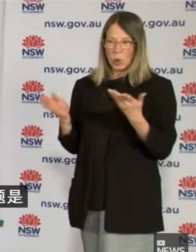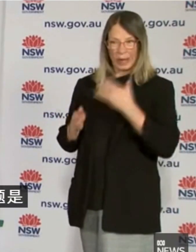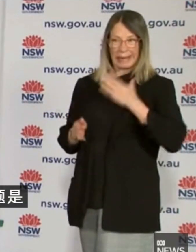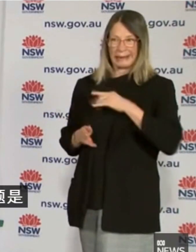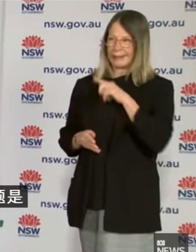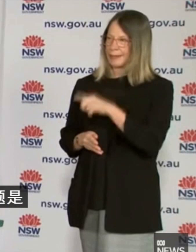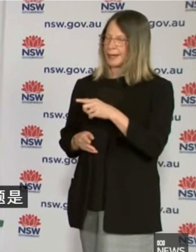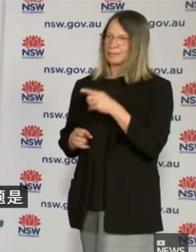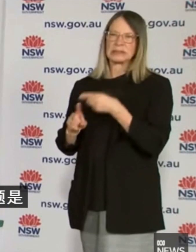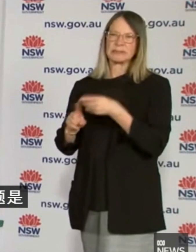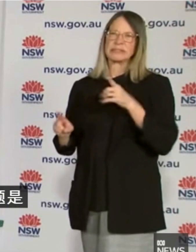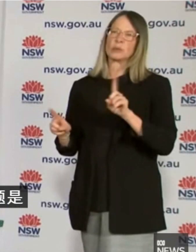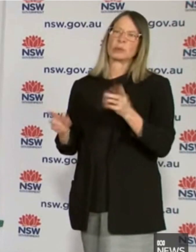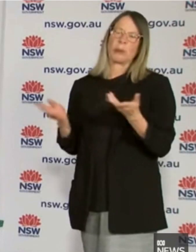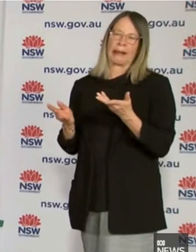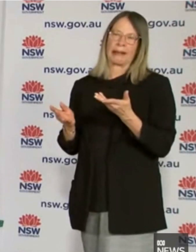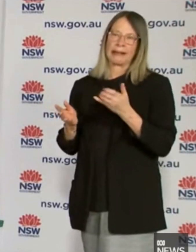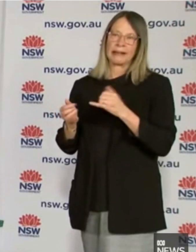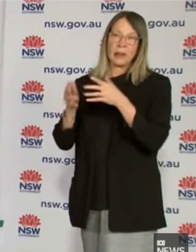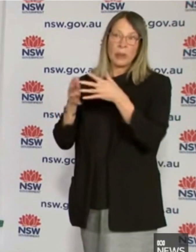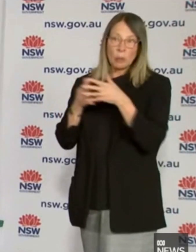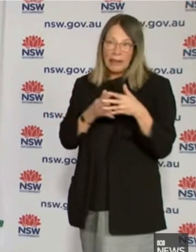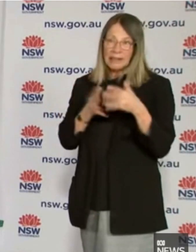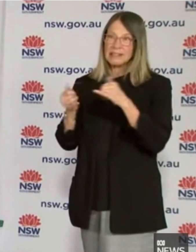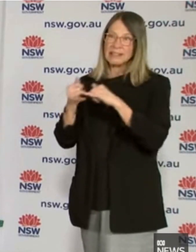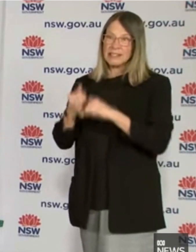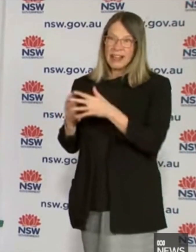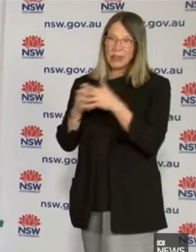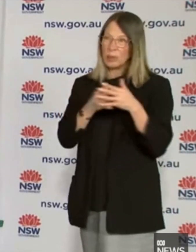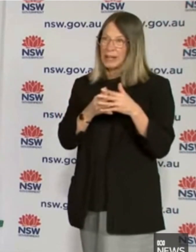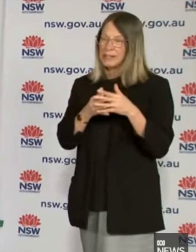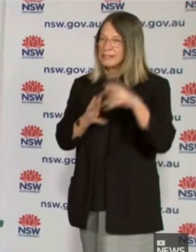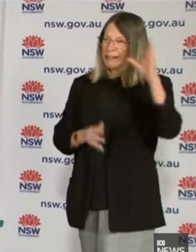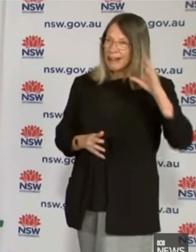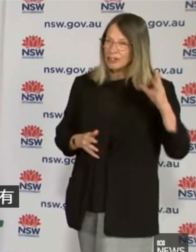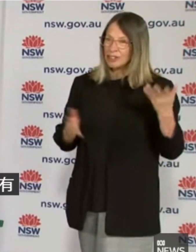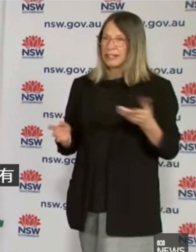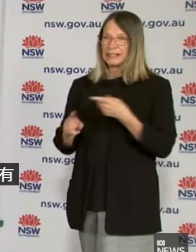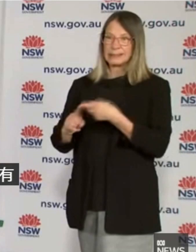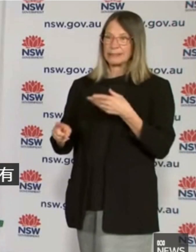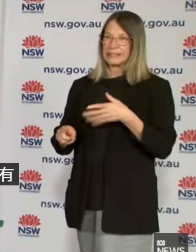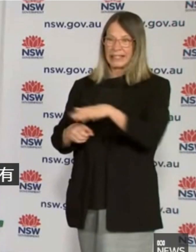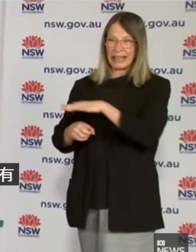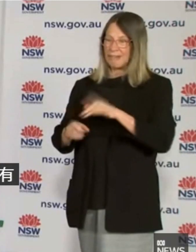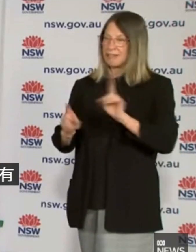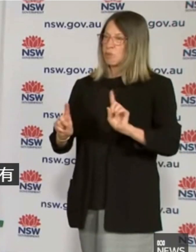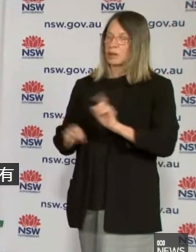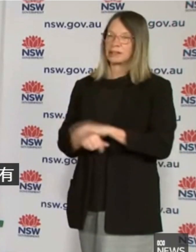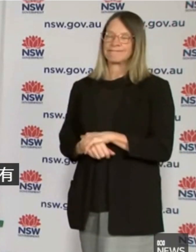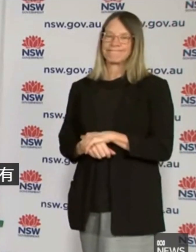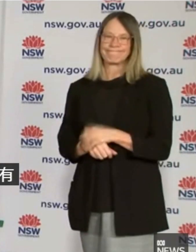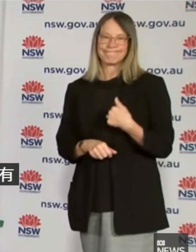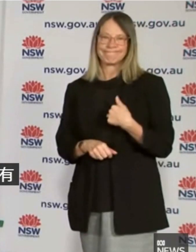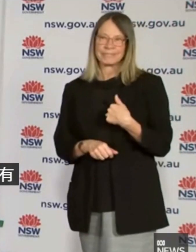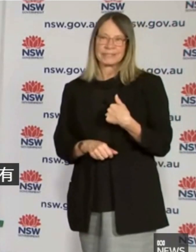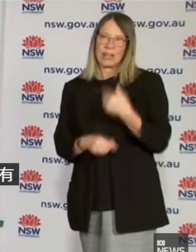particular specialties? What's the issue? Look, I can't comment on that more broadly. I don't have oversight of all of those issues. But I